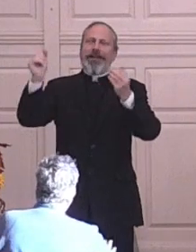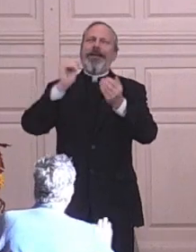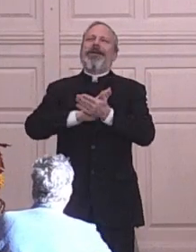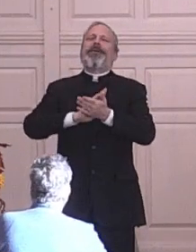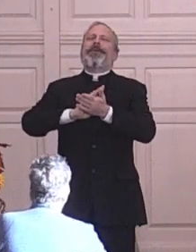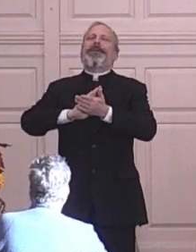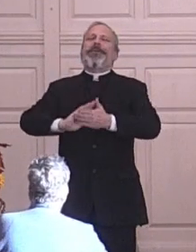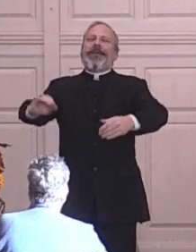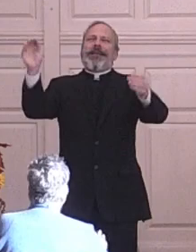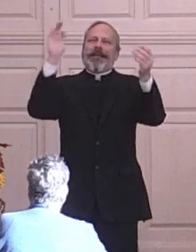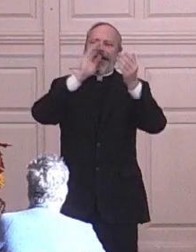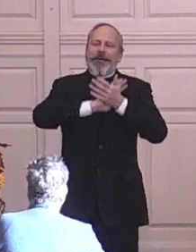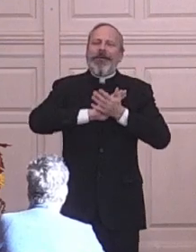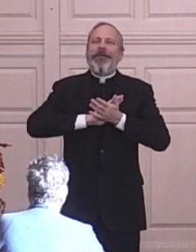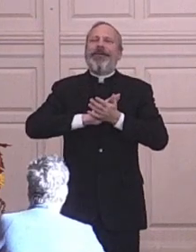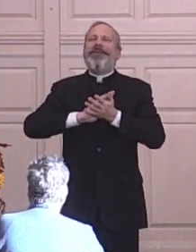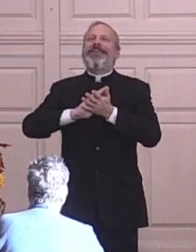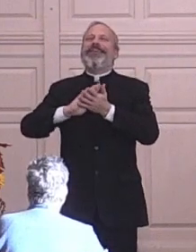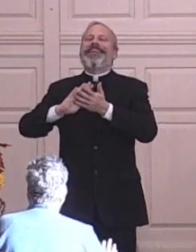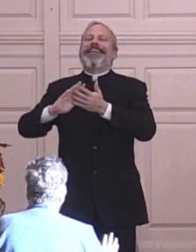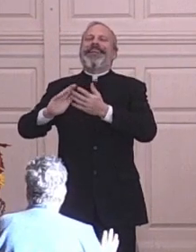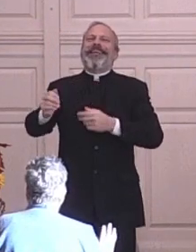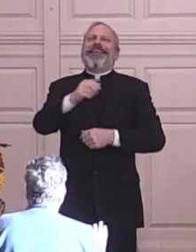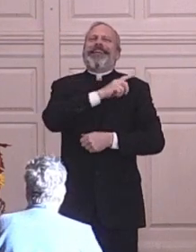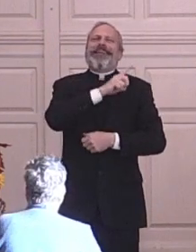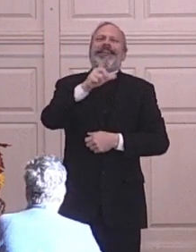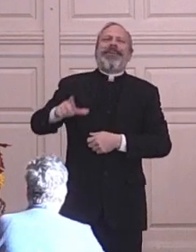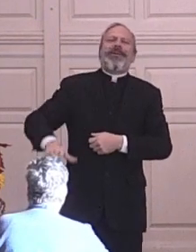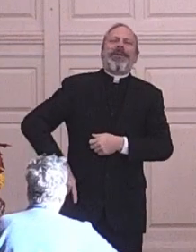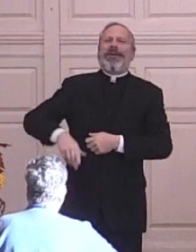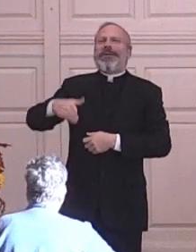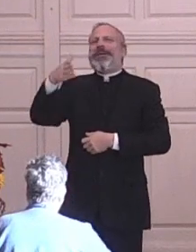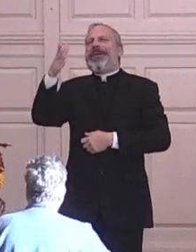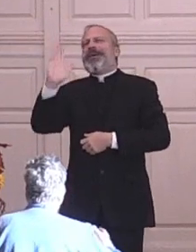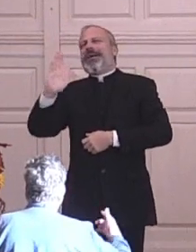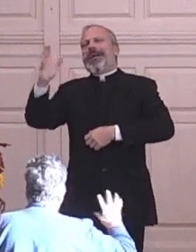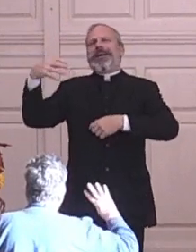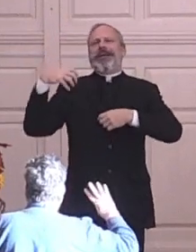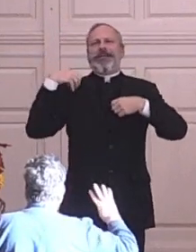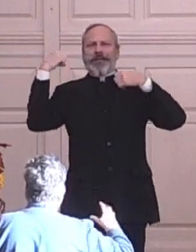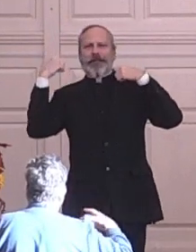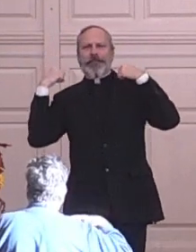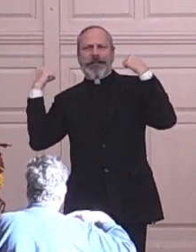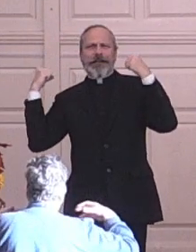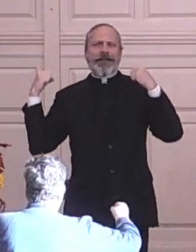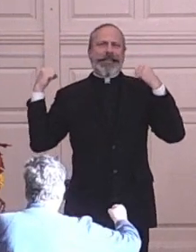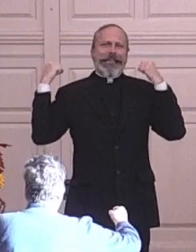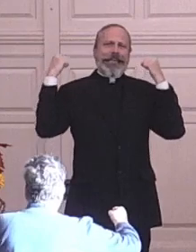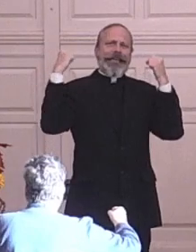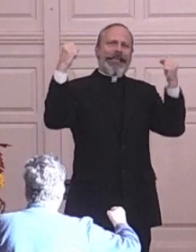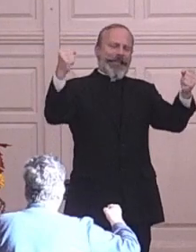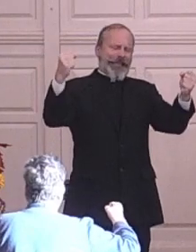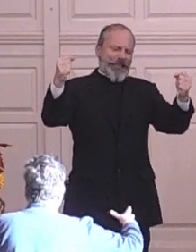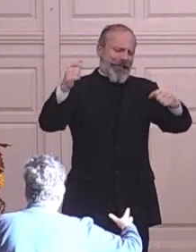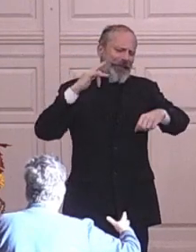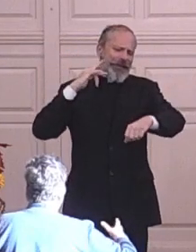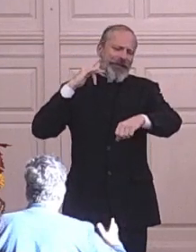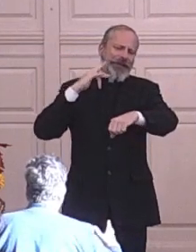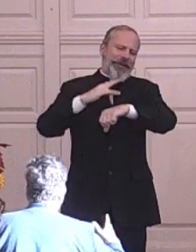Holy, holy, holy, Lord God